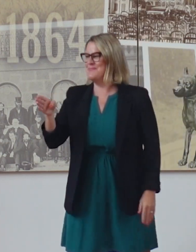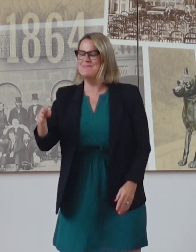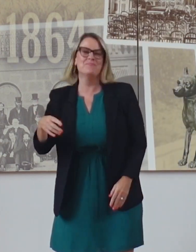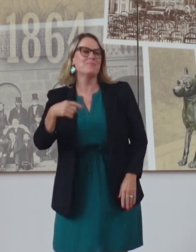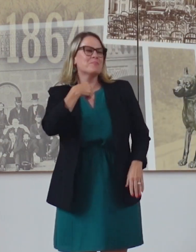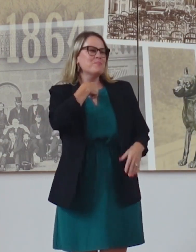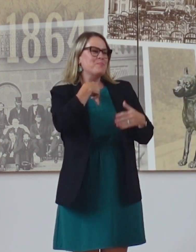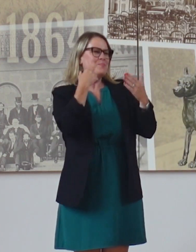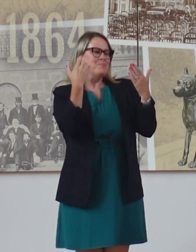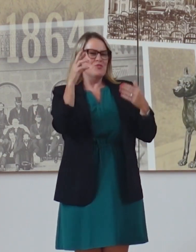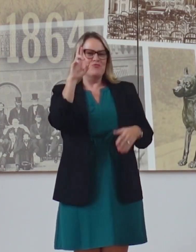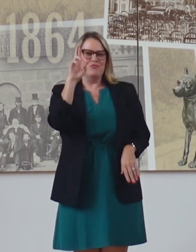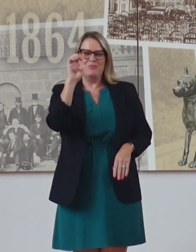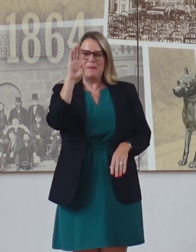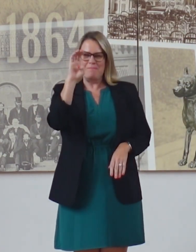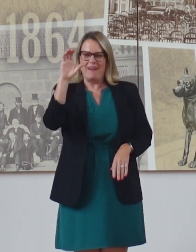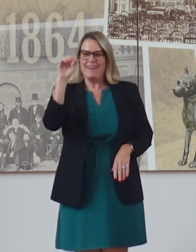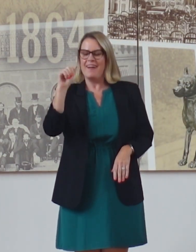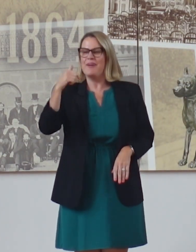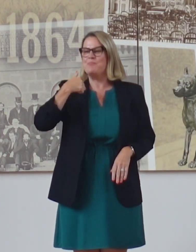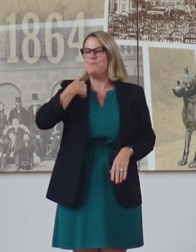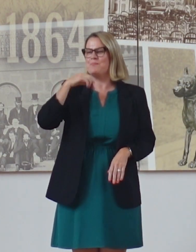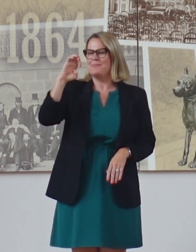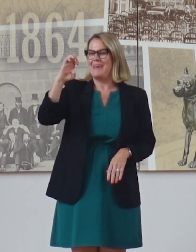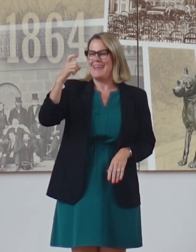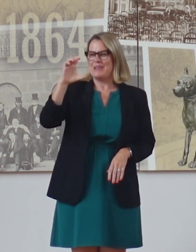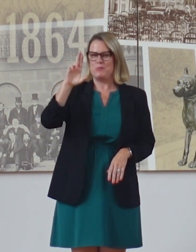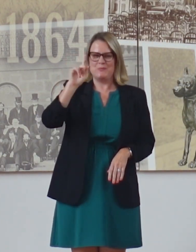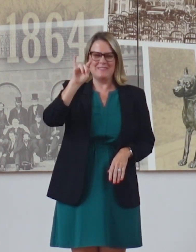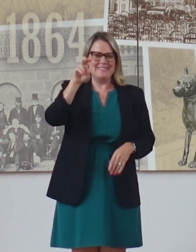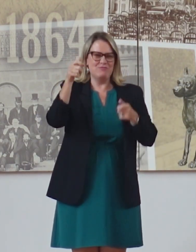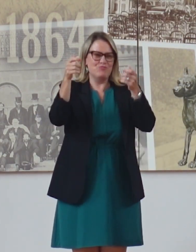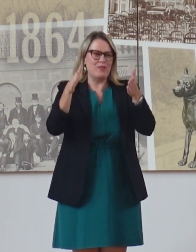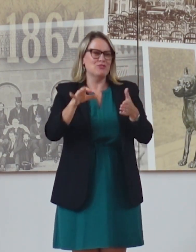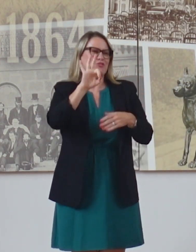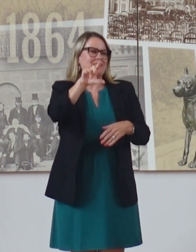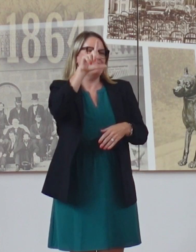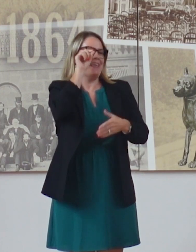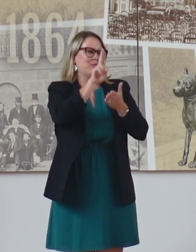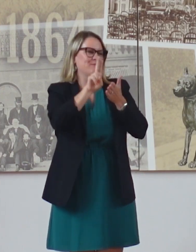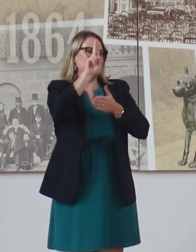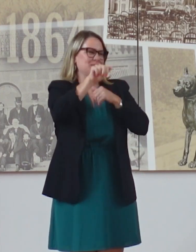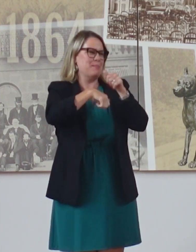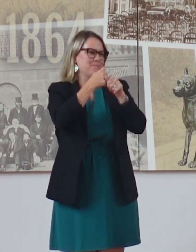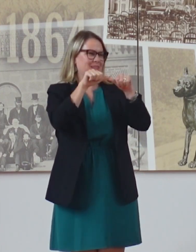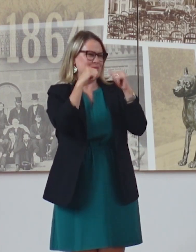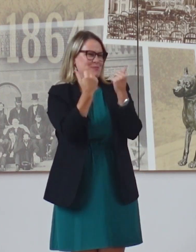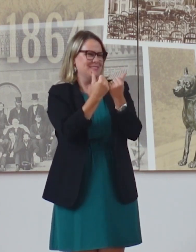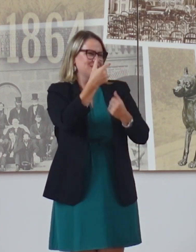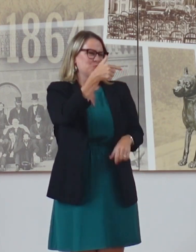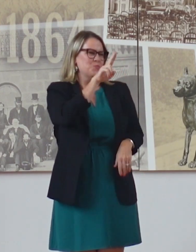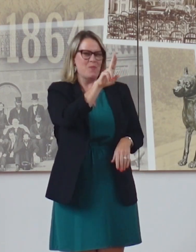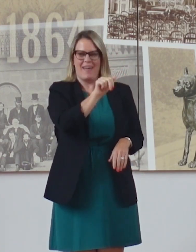Hello, good afternoon. I'm Rebecca Rydstrom. I'm the Executive Director of Gallaudet University Alumni